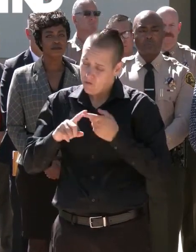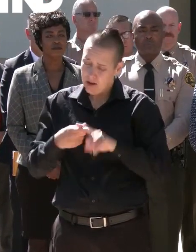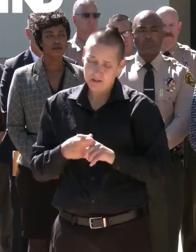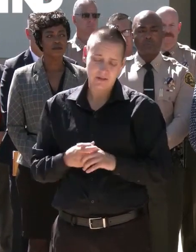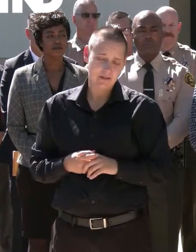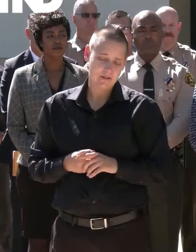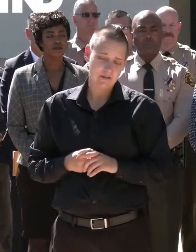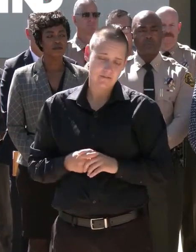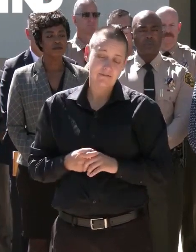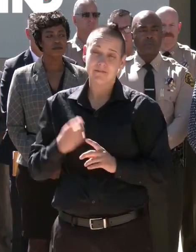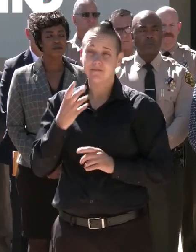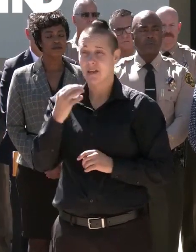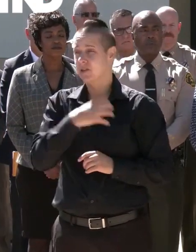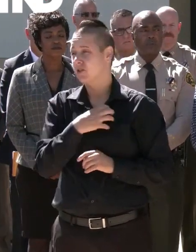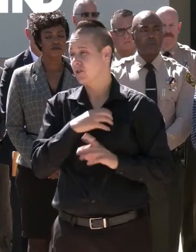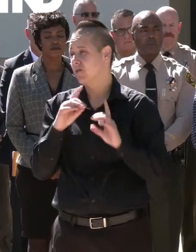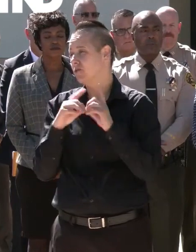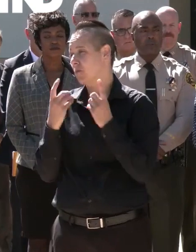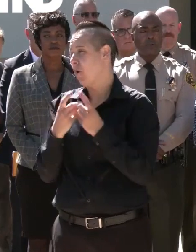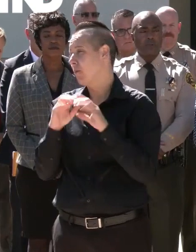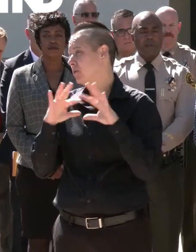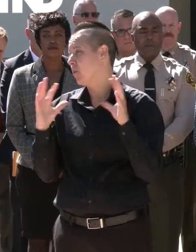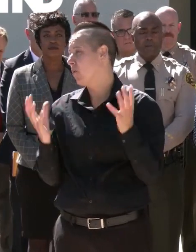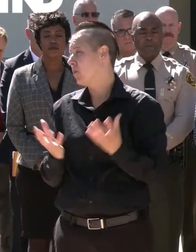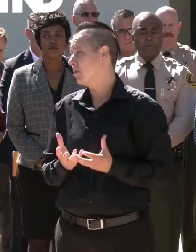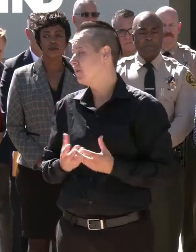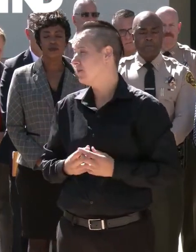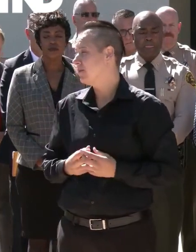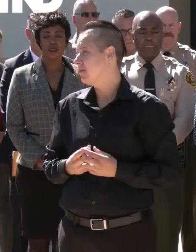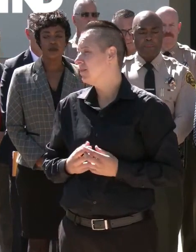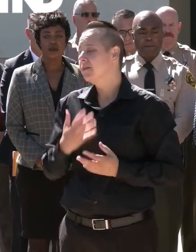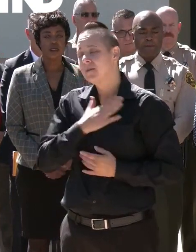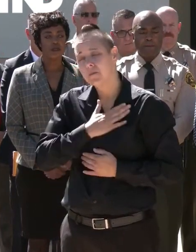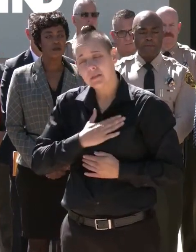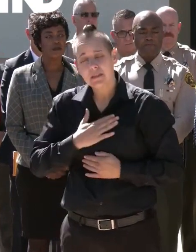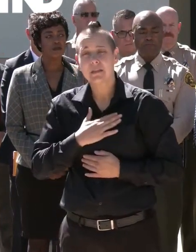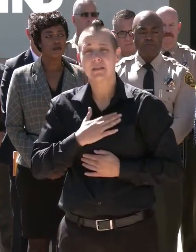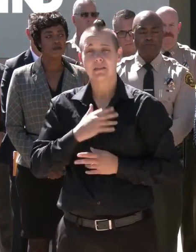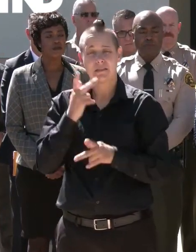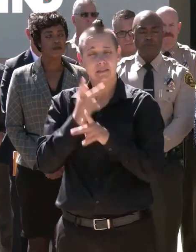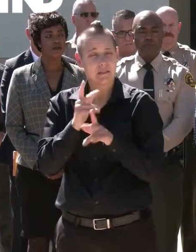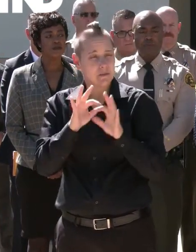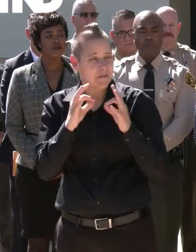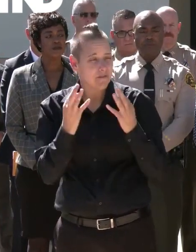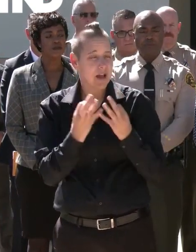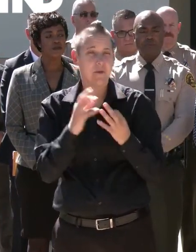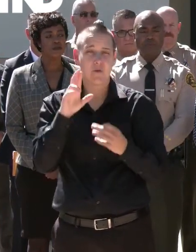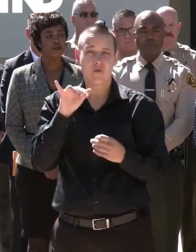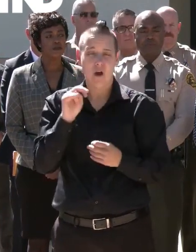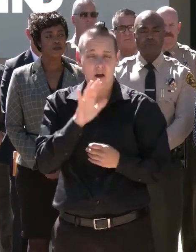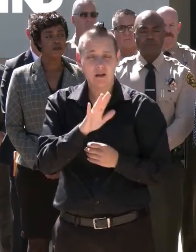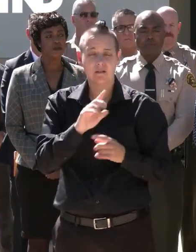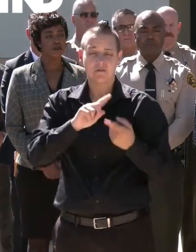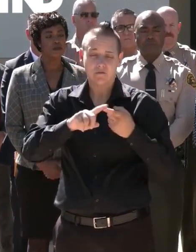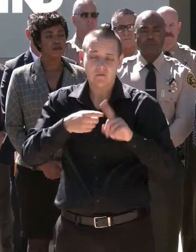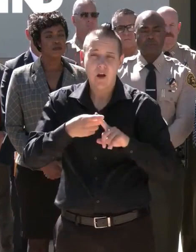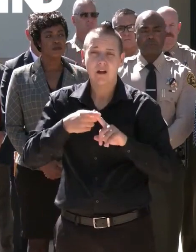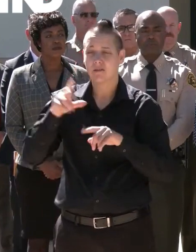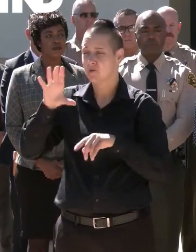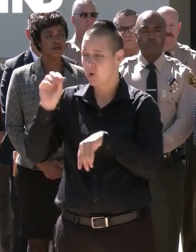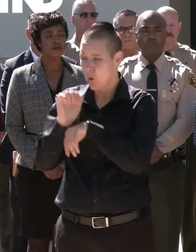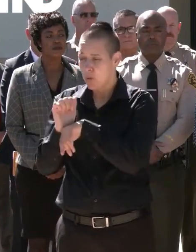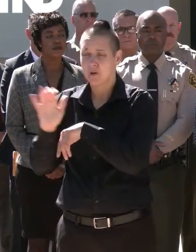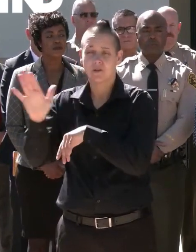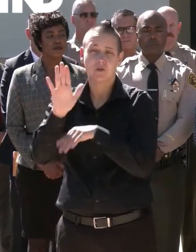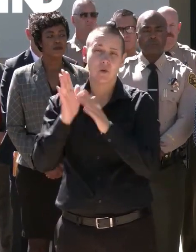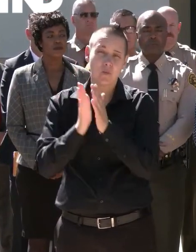friends, and the Sheriff's Department as a whole. Please keep Ryan's family, friends, and colleagues